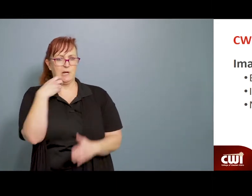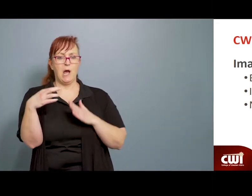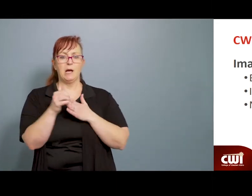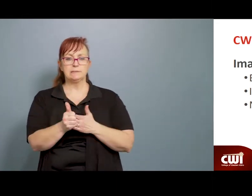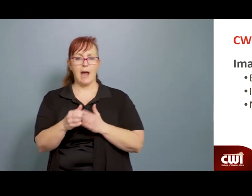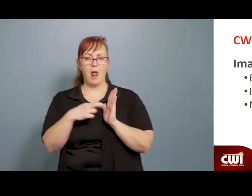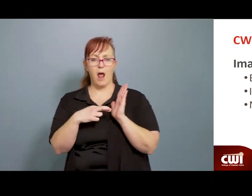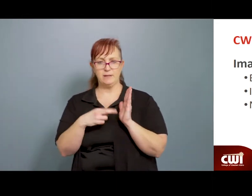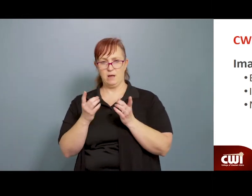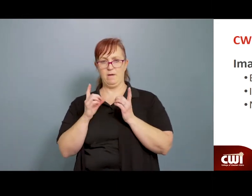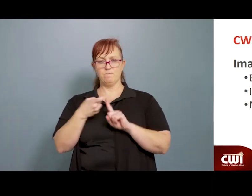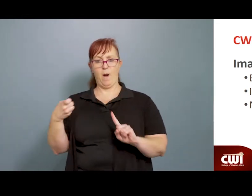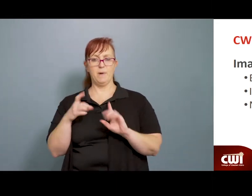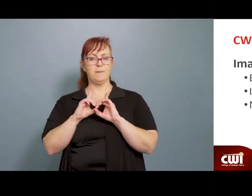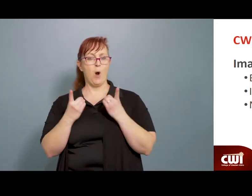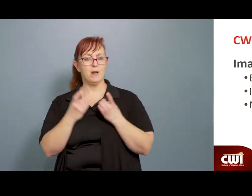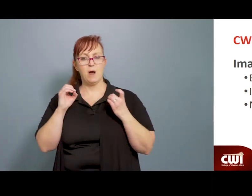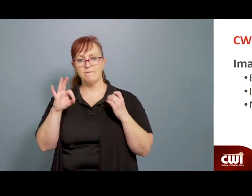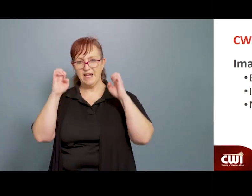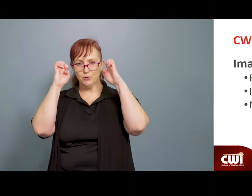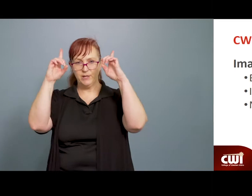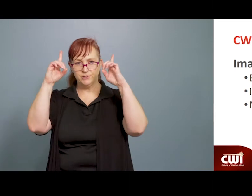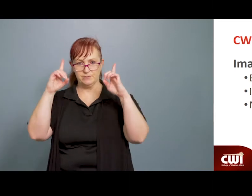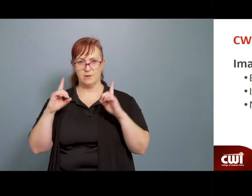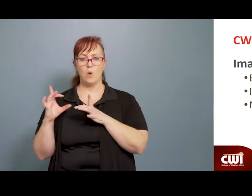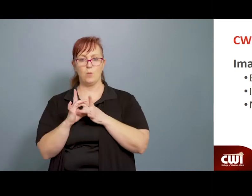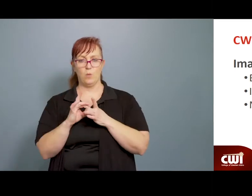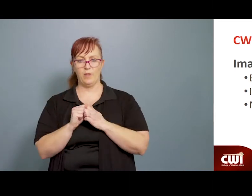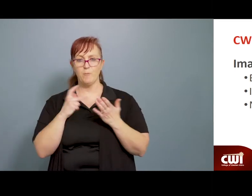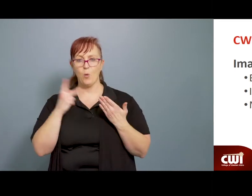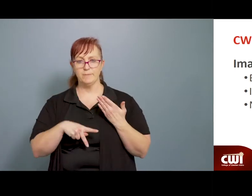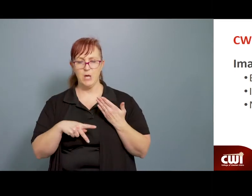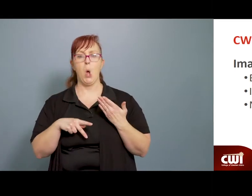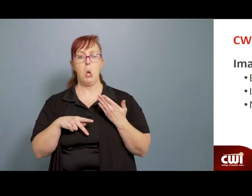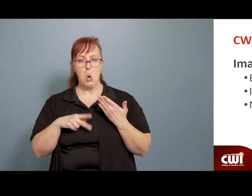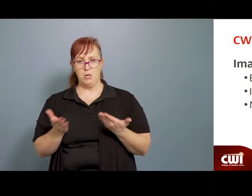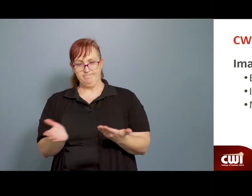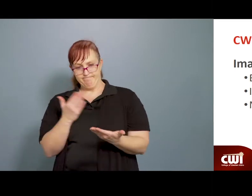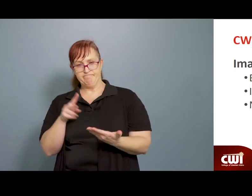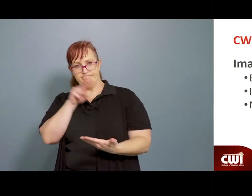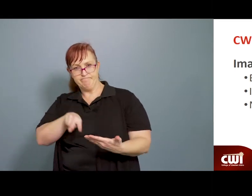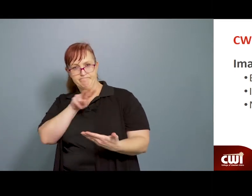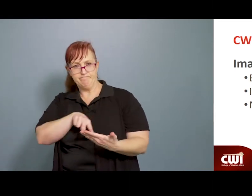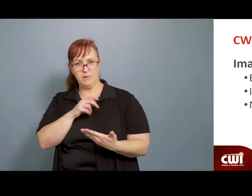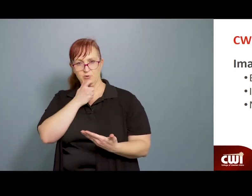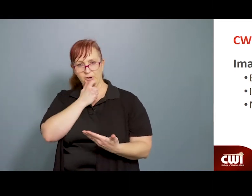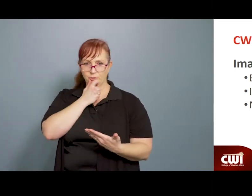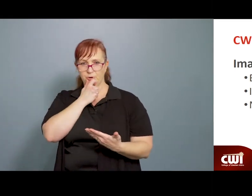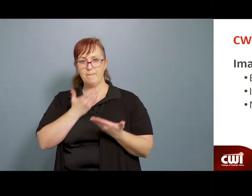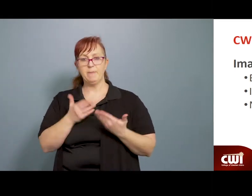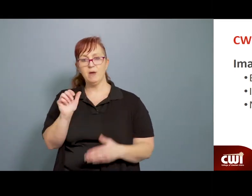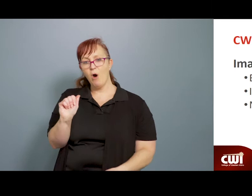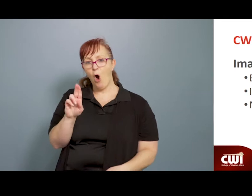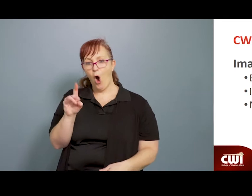of Education on programs. So we need to start examining, doing an audit internally